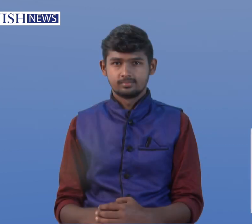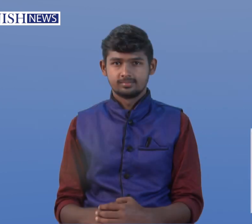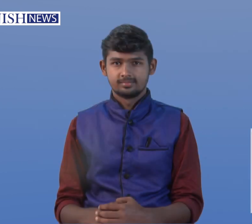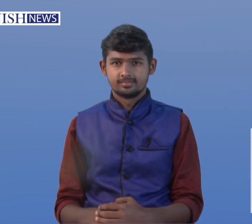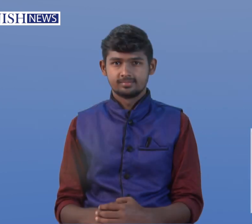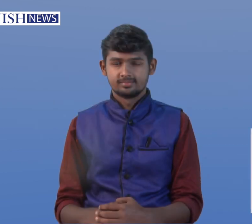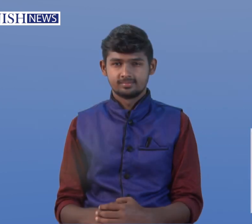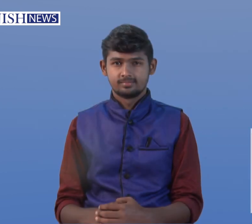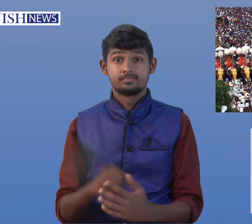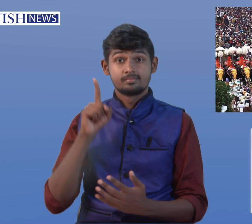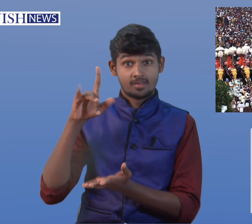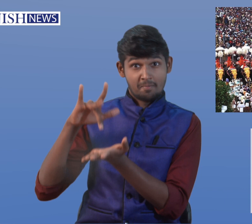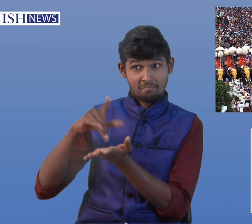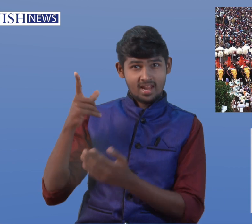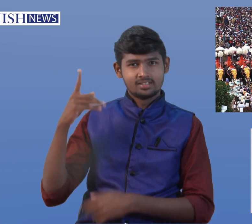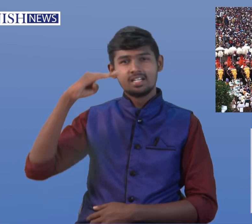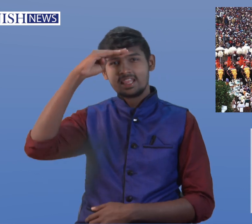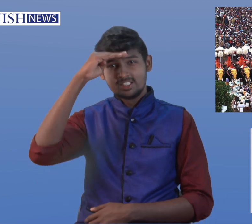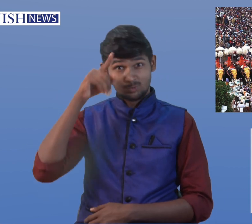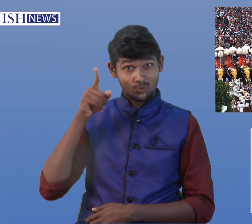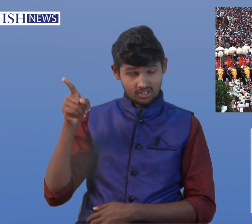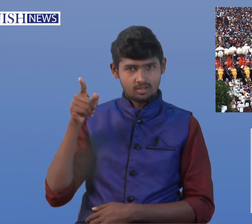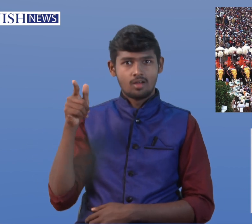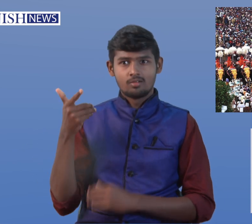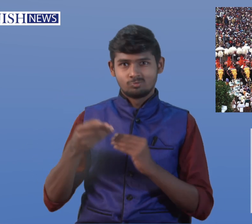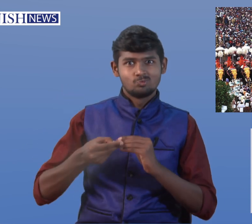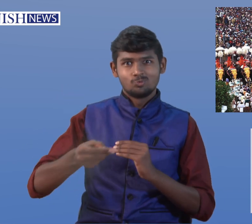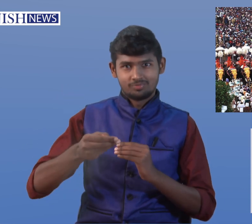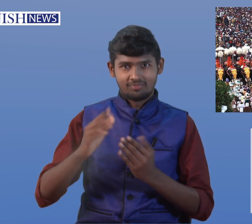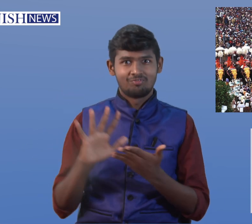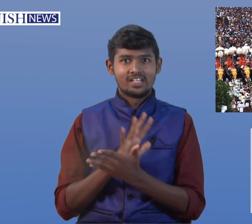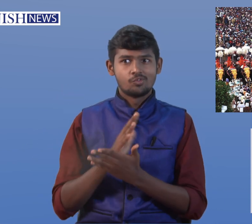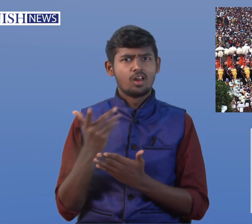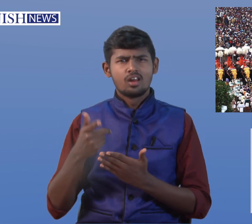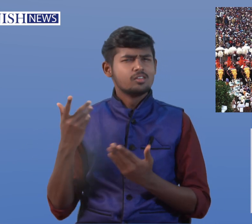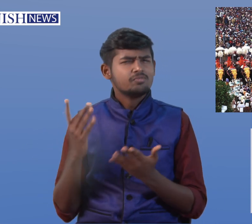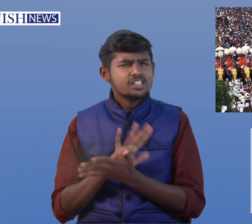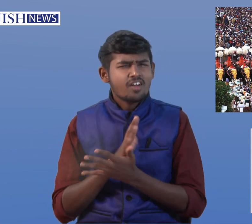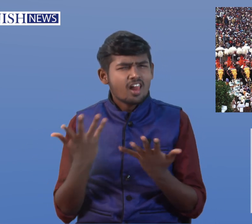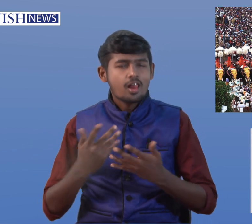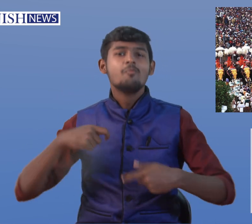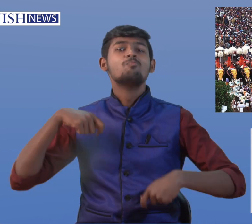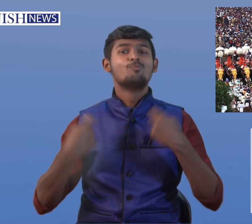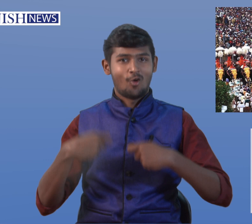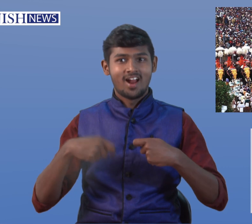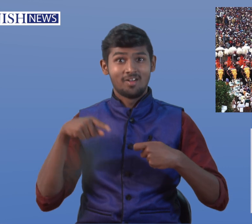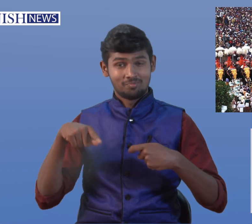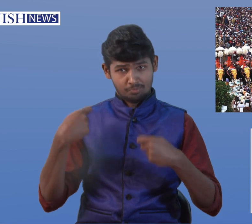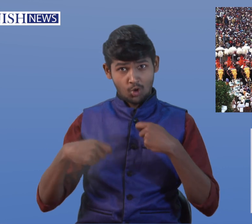Thrissur Puram to have usual festivities. The Thrissur Puram will be held with the usual festivities, maintaining